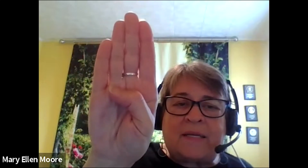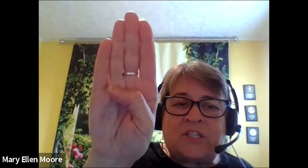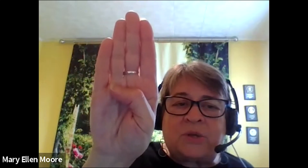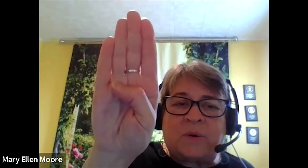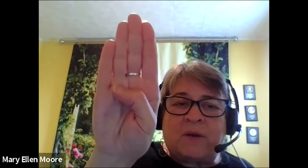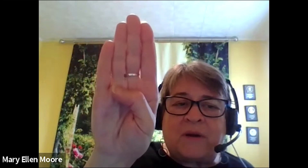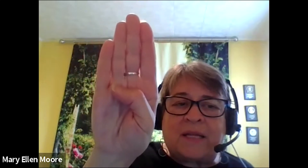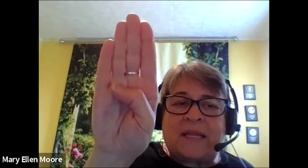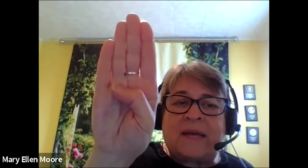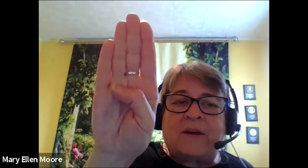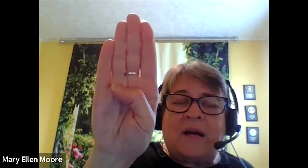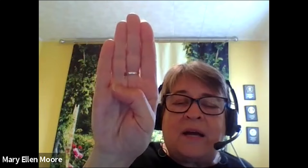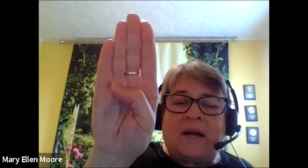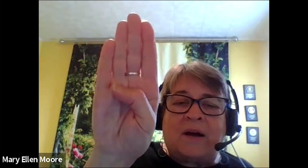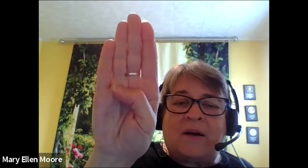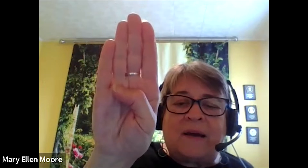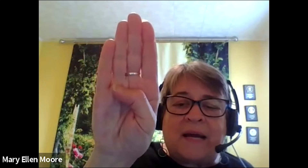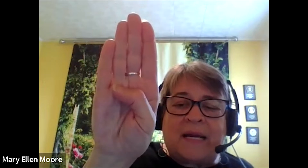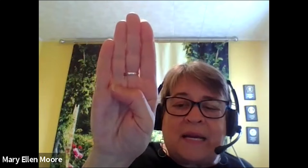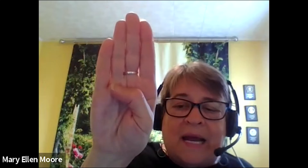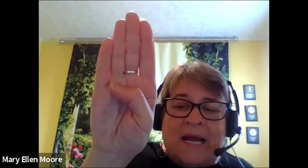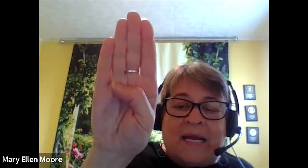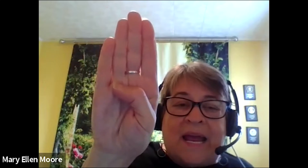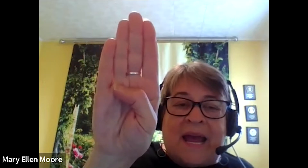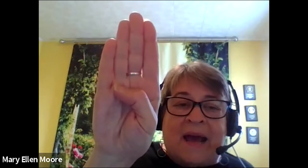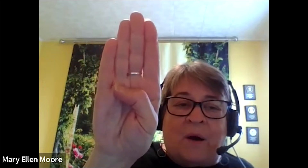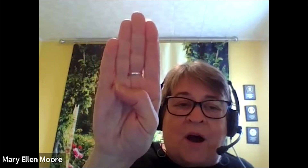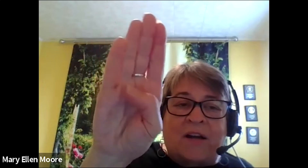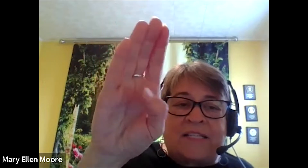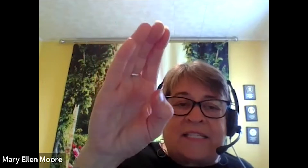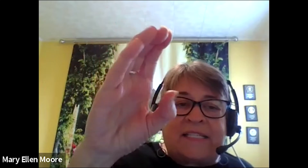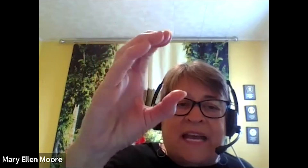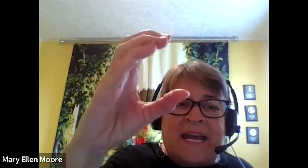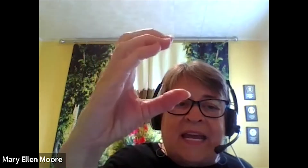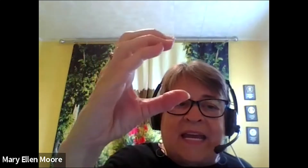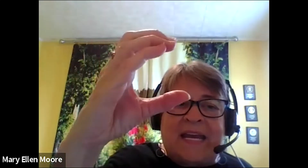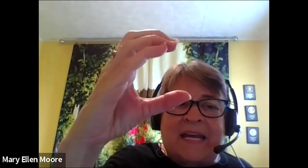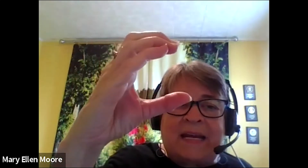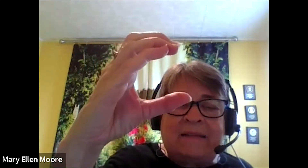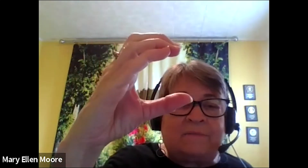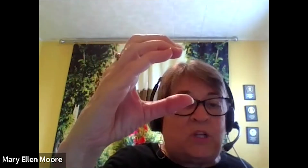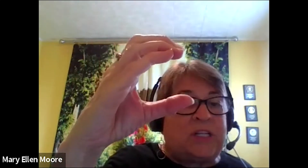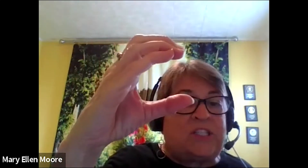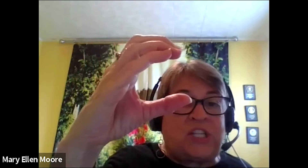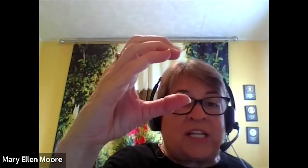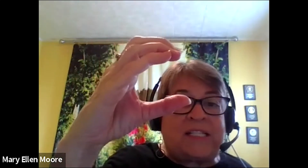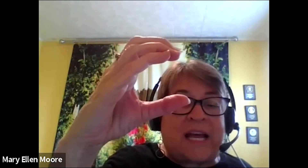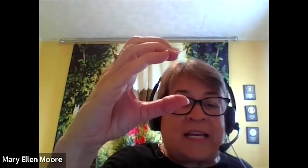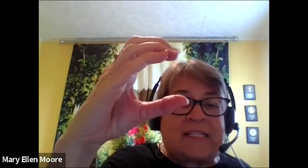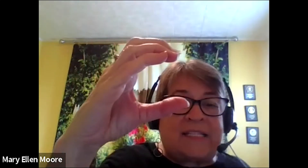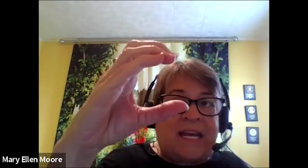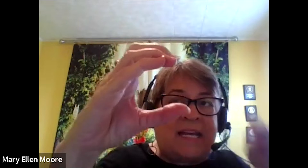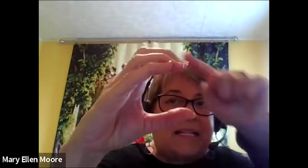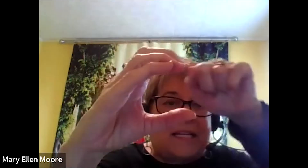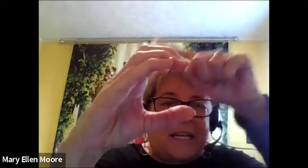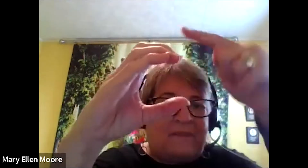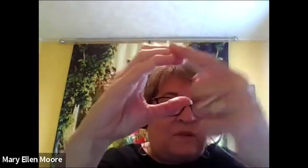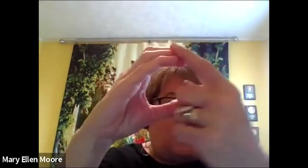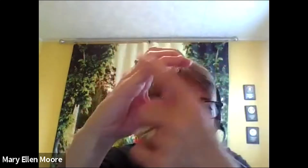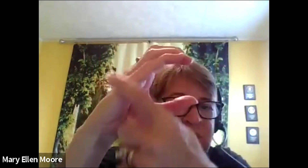is showing correctly there. All right. Now our C looks just like a C, doesn't it? If you were to